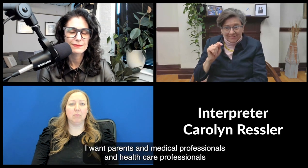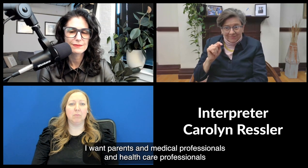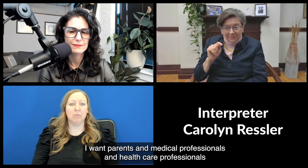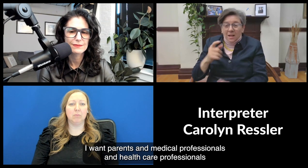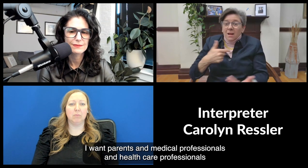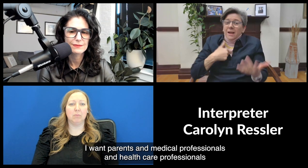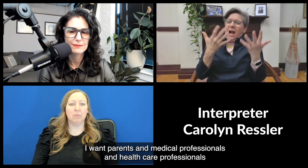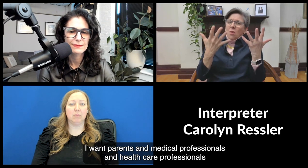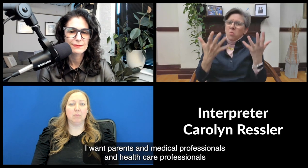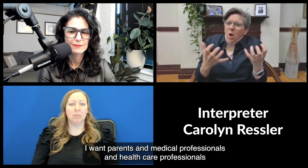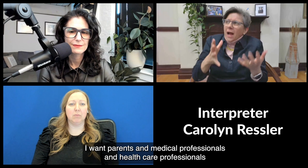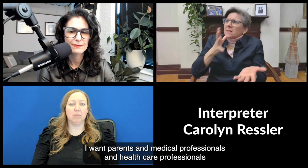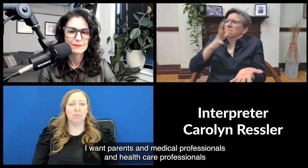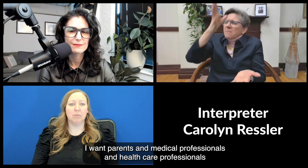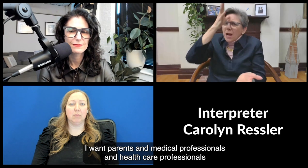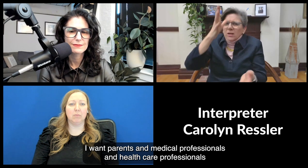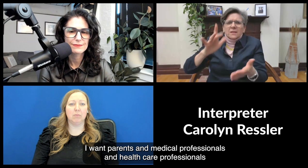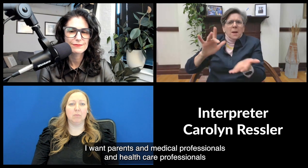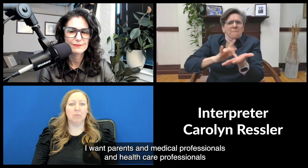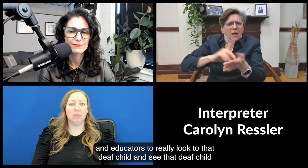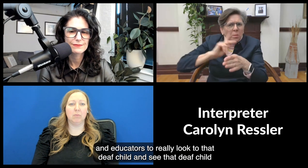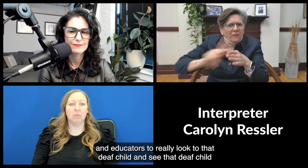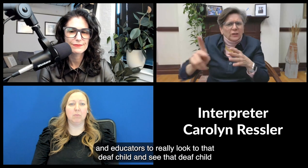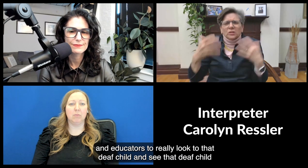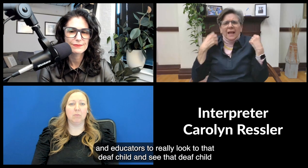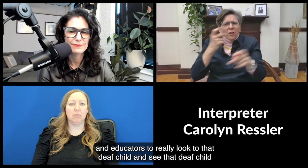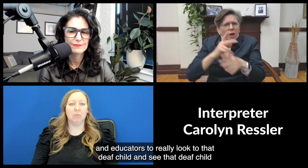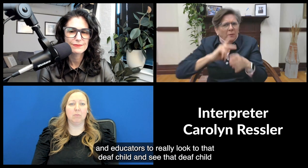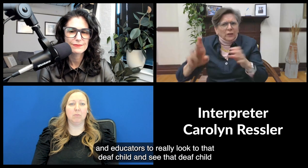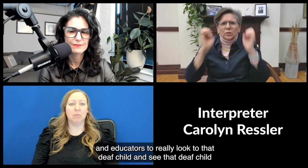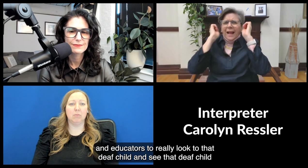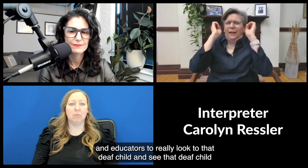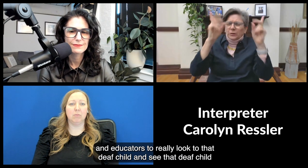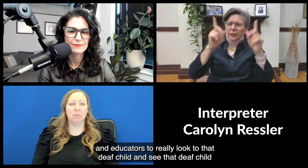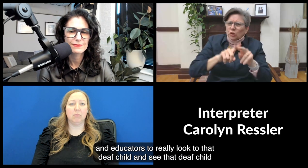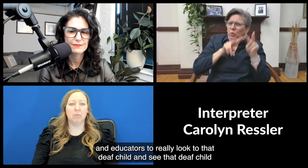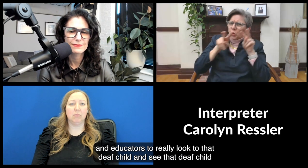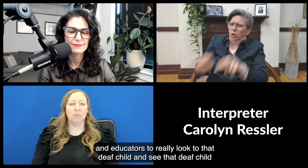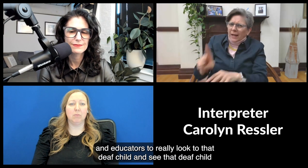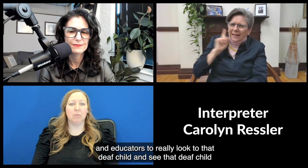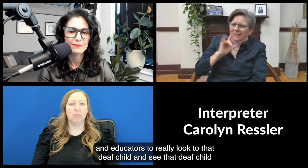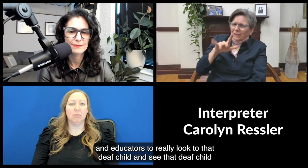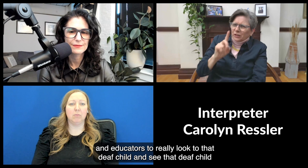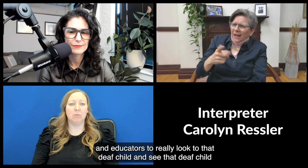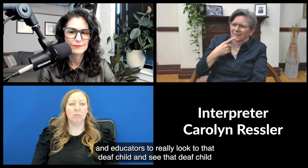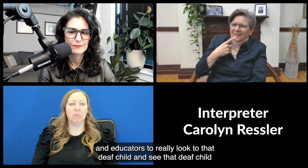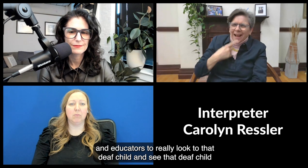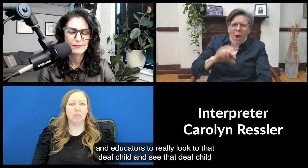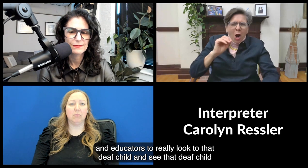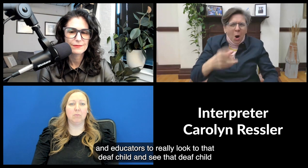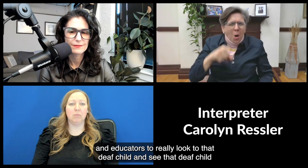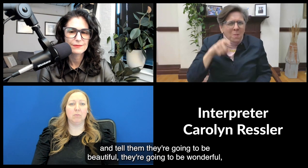because, you know, we're here. We're part of this world. I want parents and medical professionals and healthcare professionals and educators